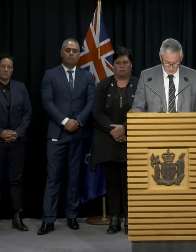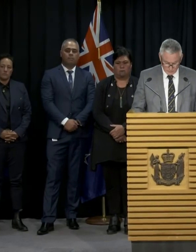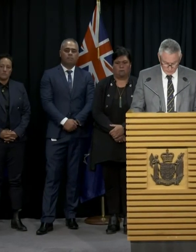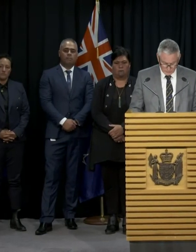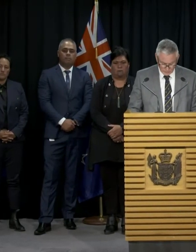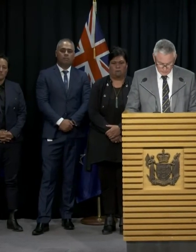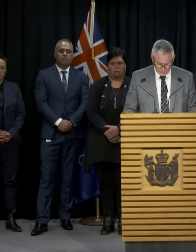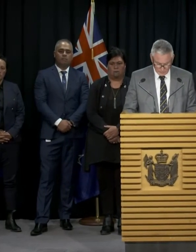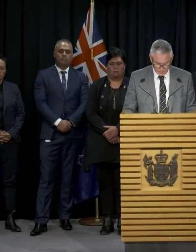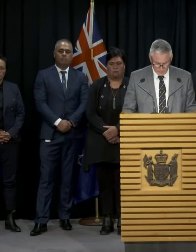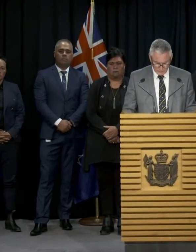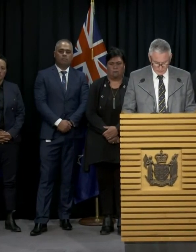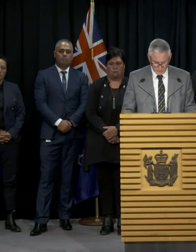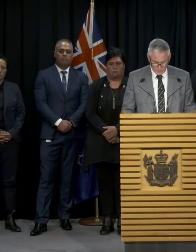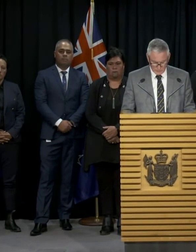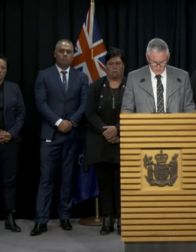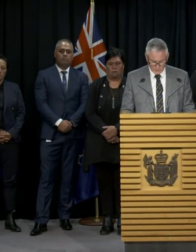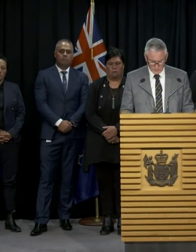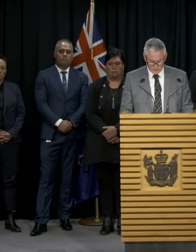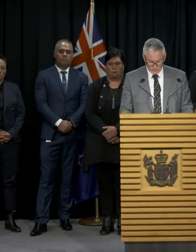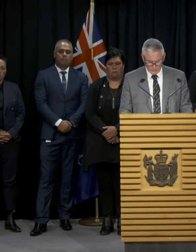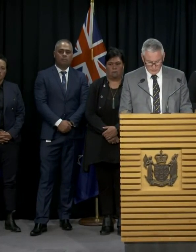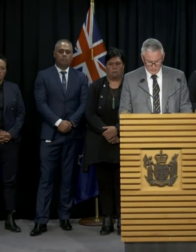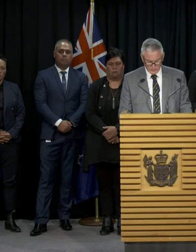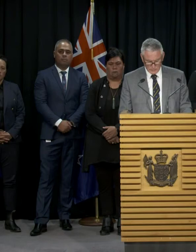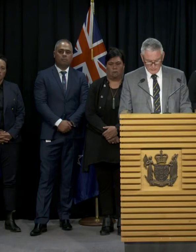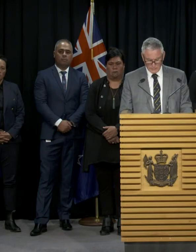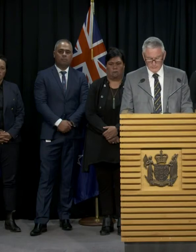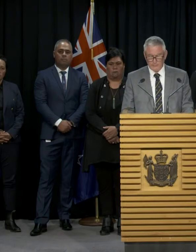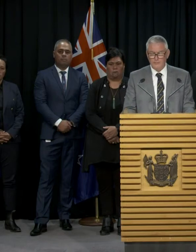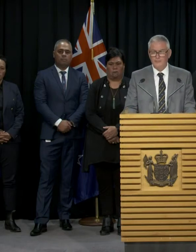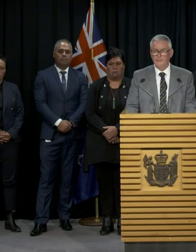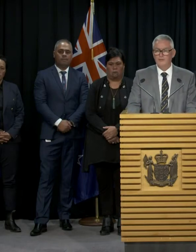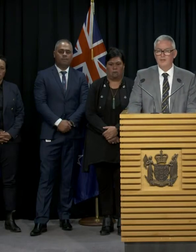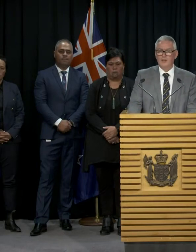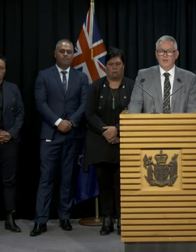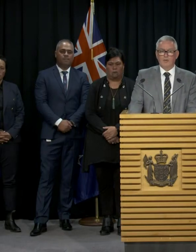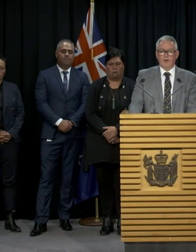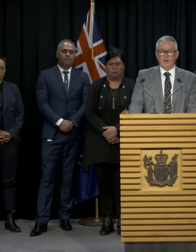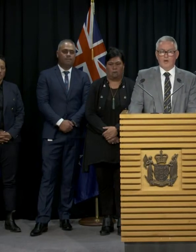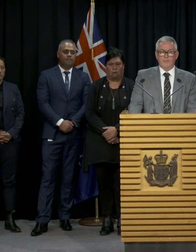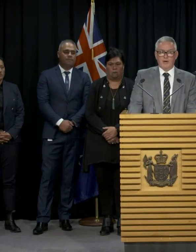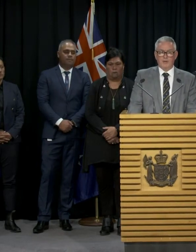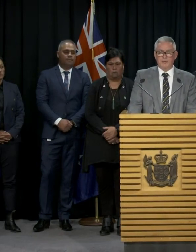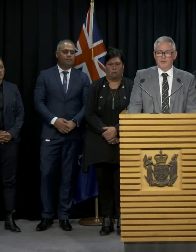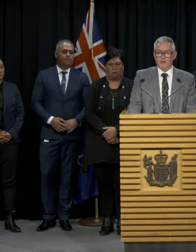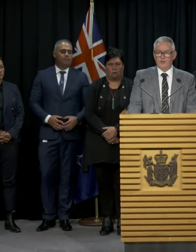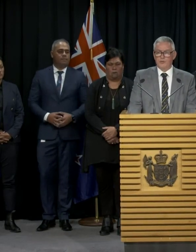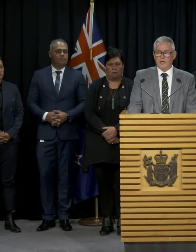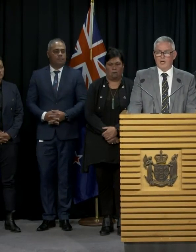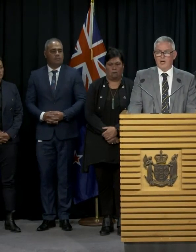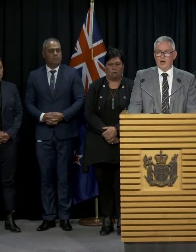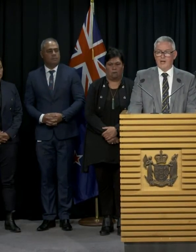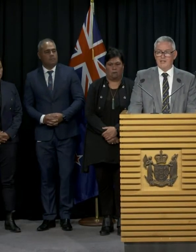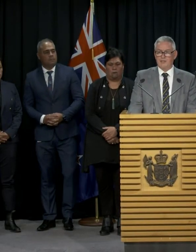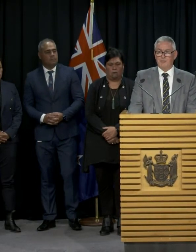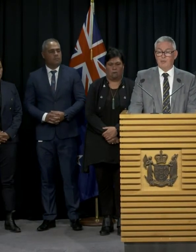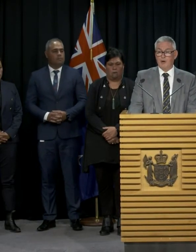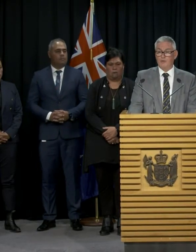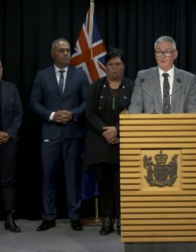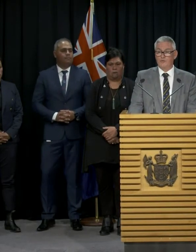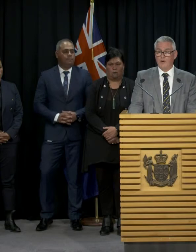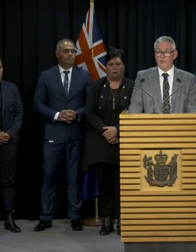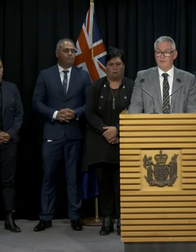assessment of Oranga Tamariki, and can we expect big change with you at the helm? Well, look, I'm open to ideas